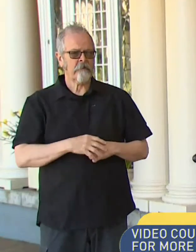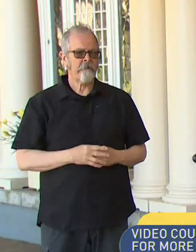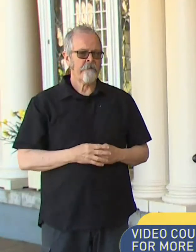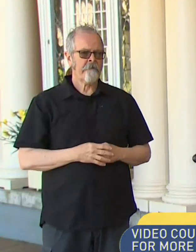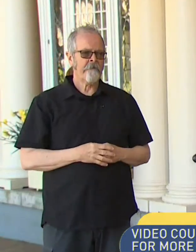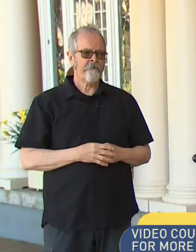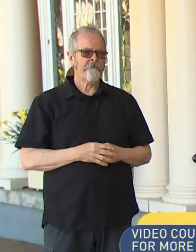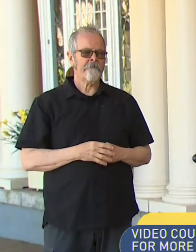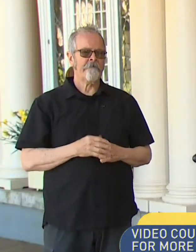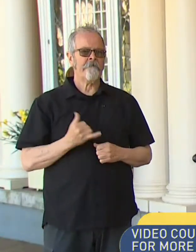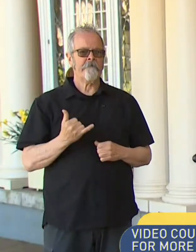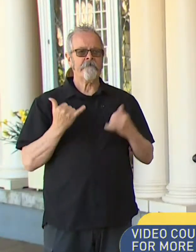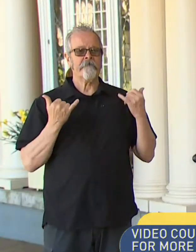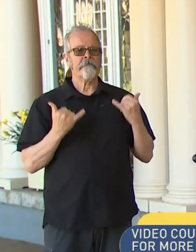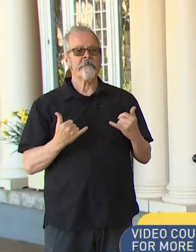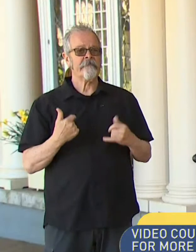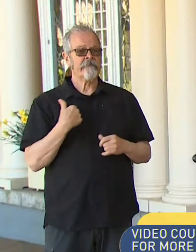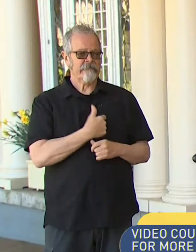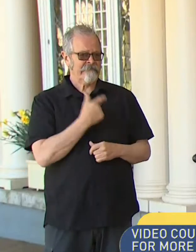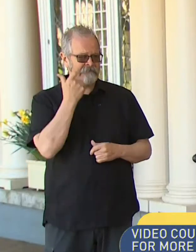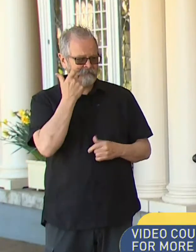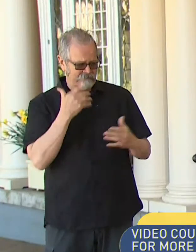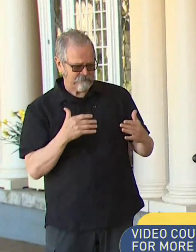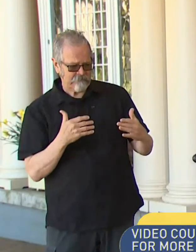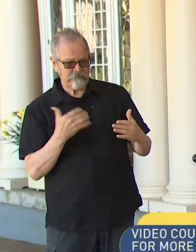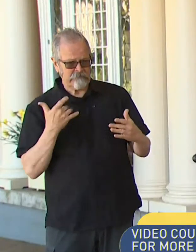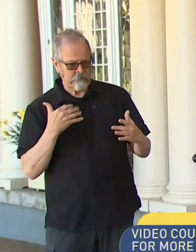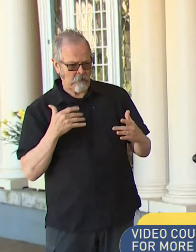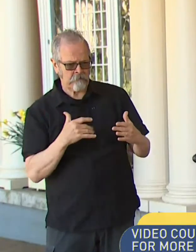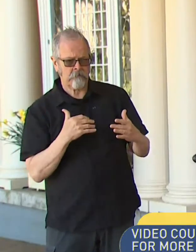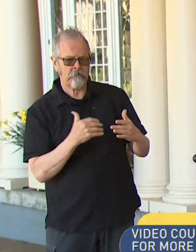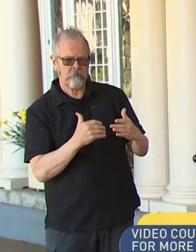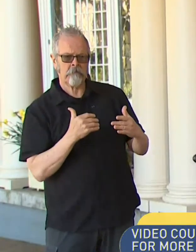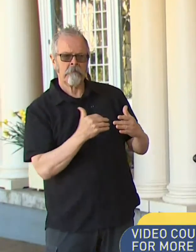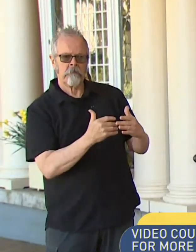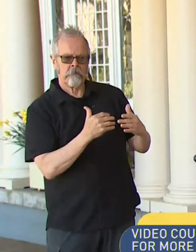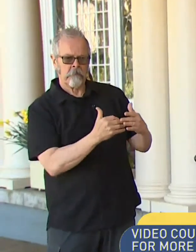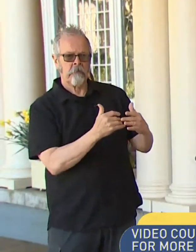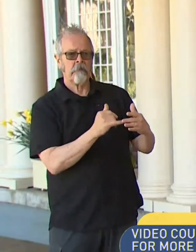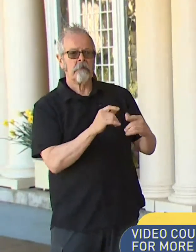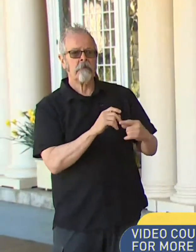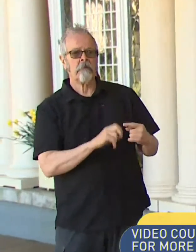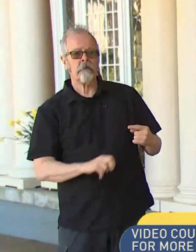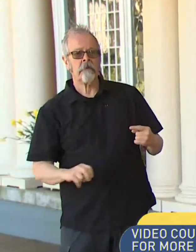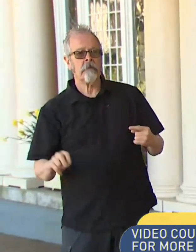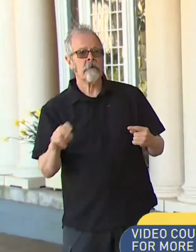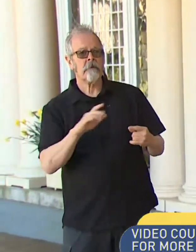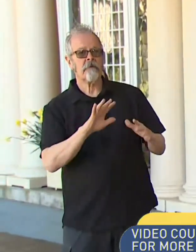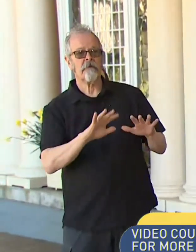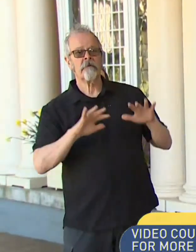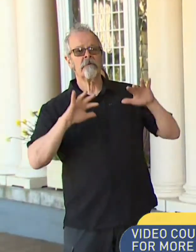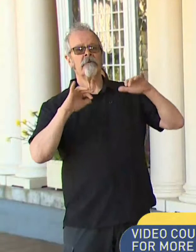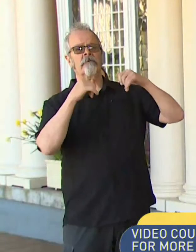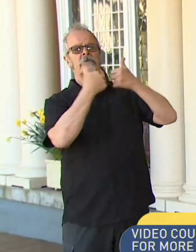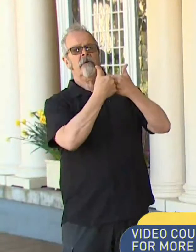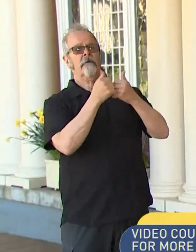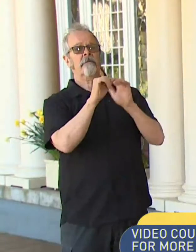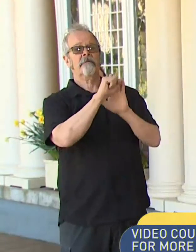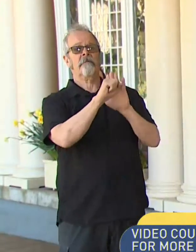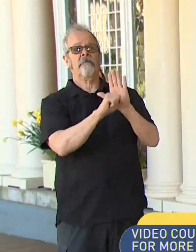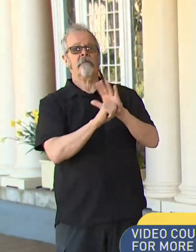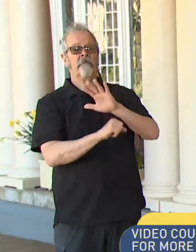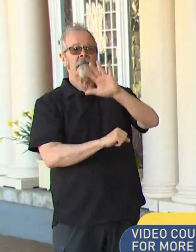we are approaching a transition in our challenge in the state. The